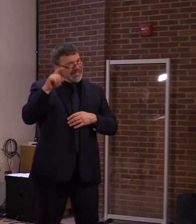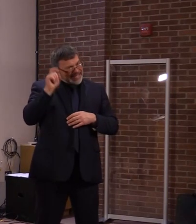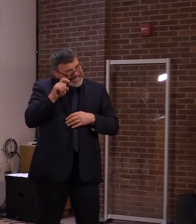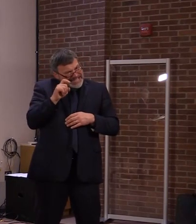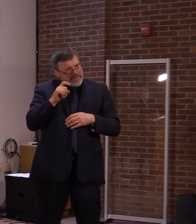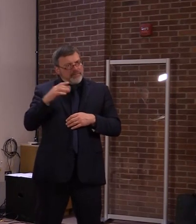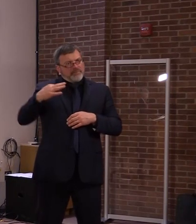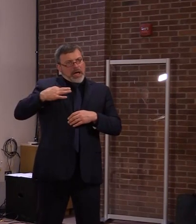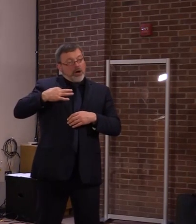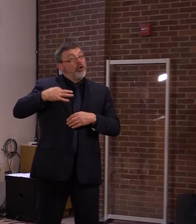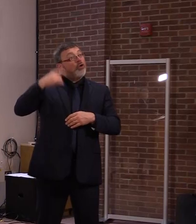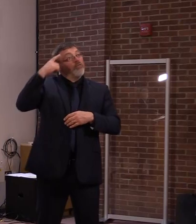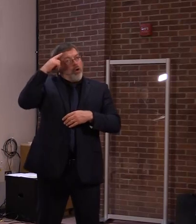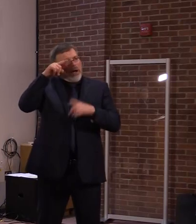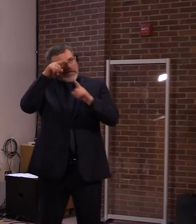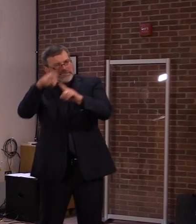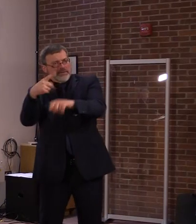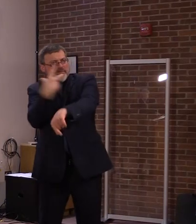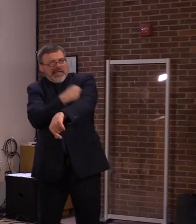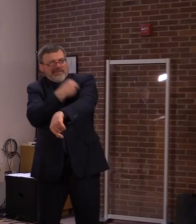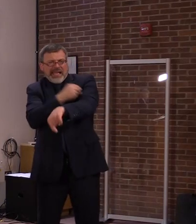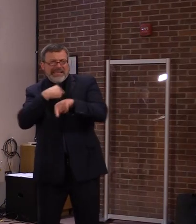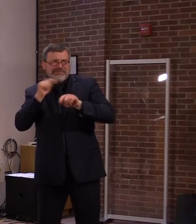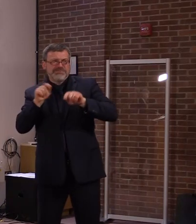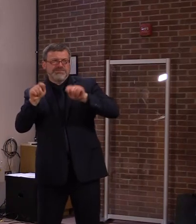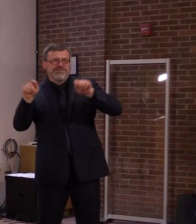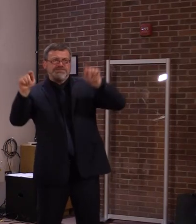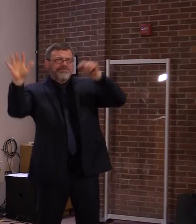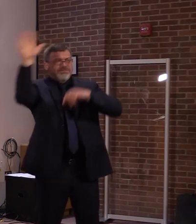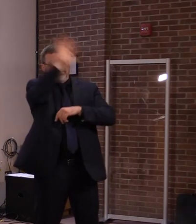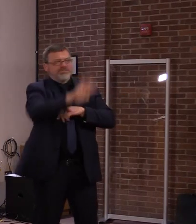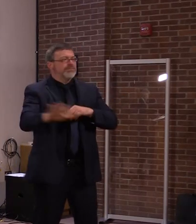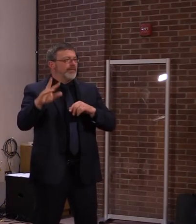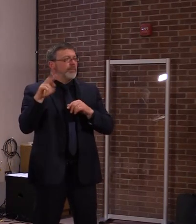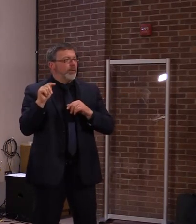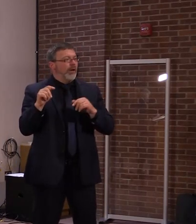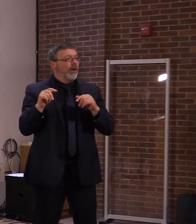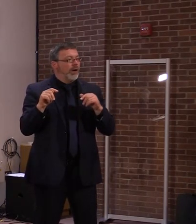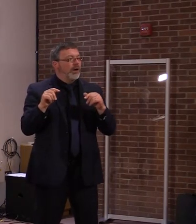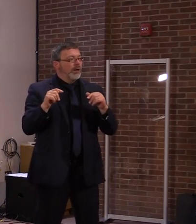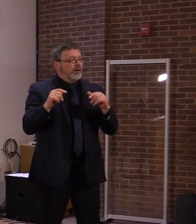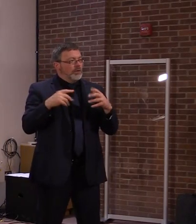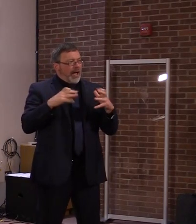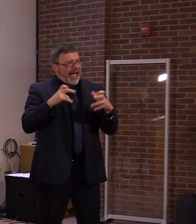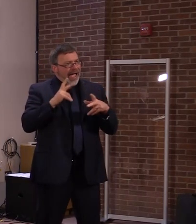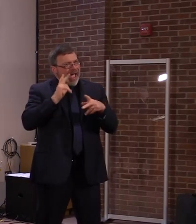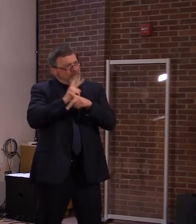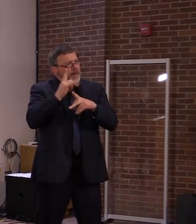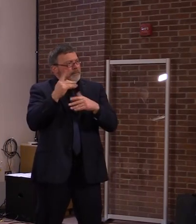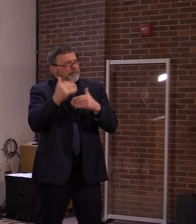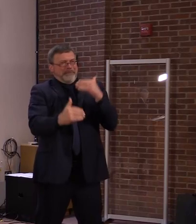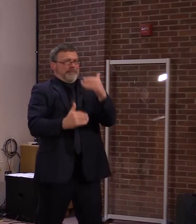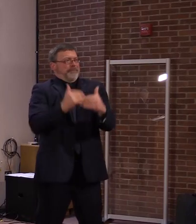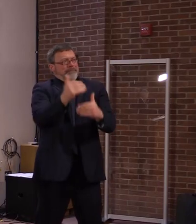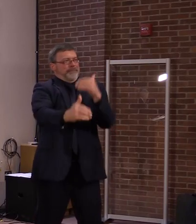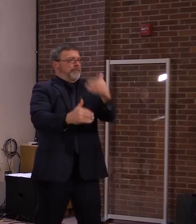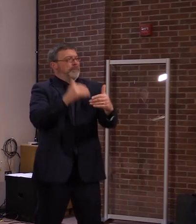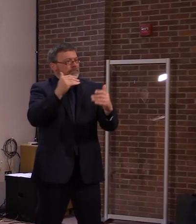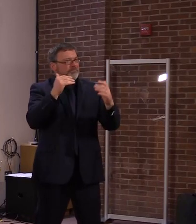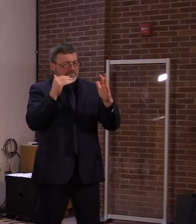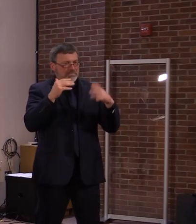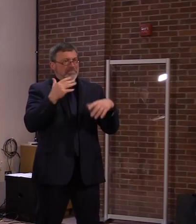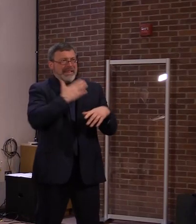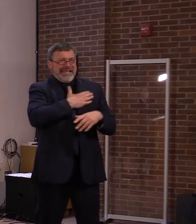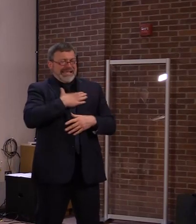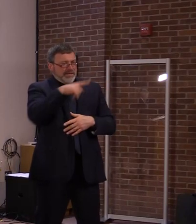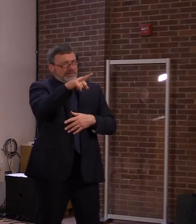as we ramp up our effort. And as you know, our effort is pretty robust around the state. Please consider volunteering. If you can